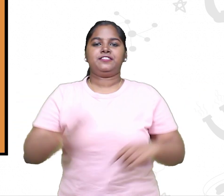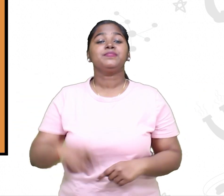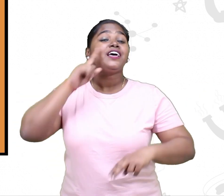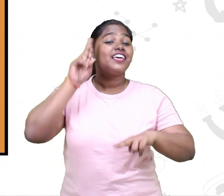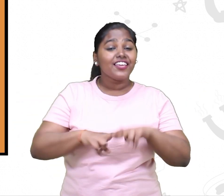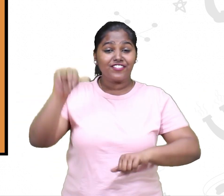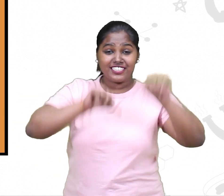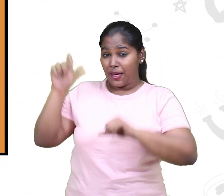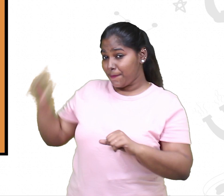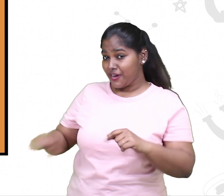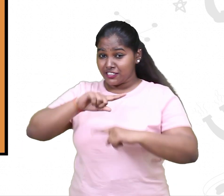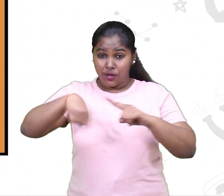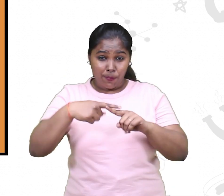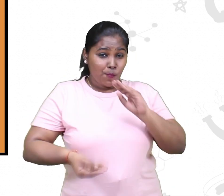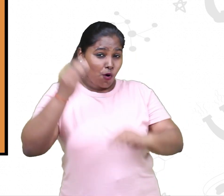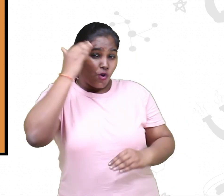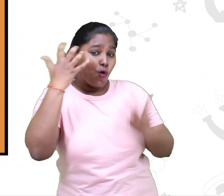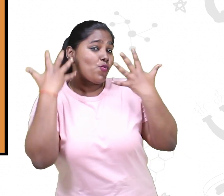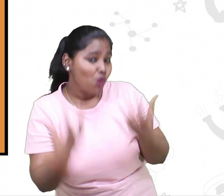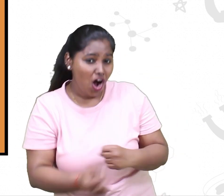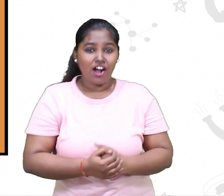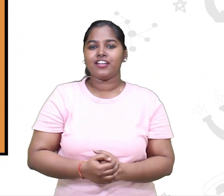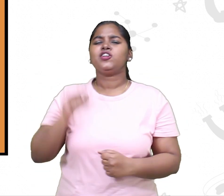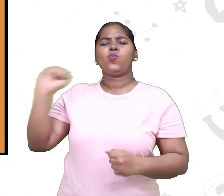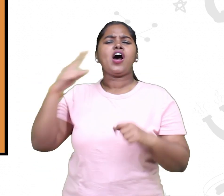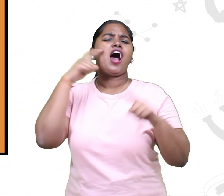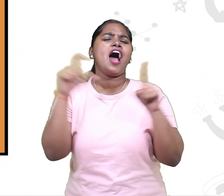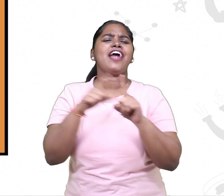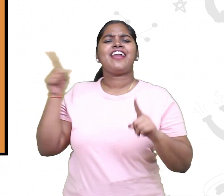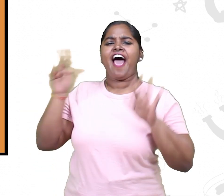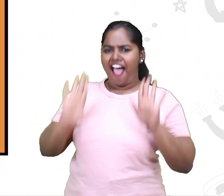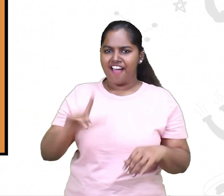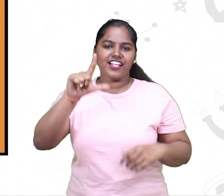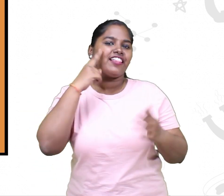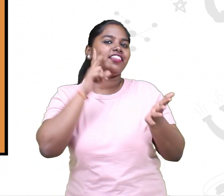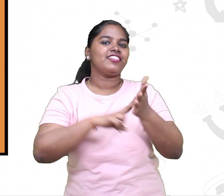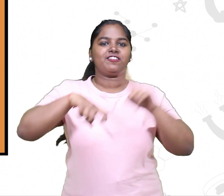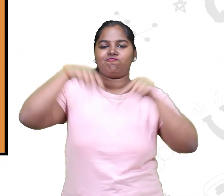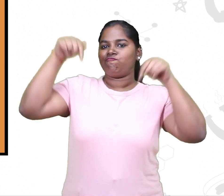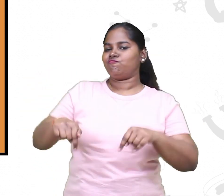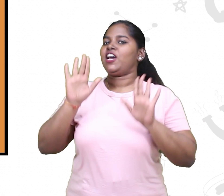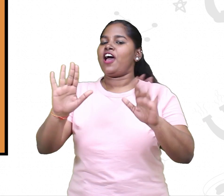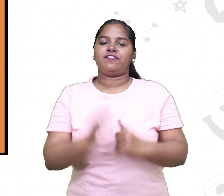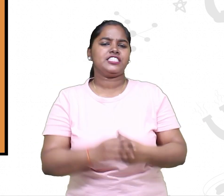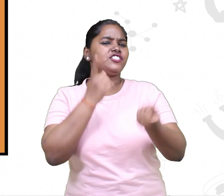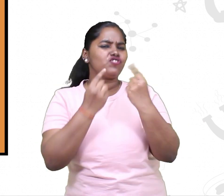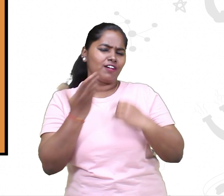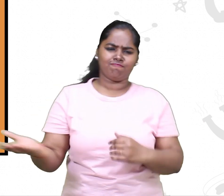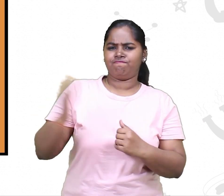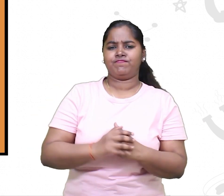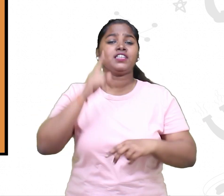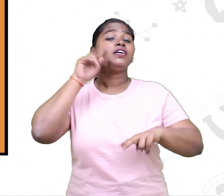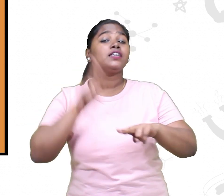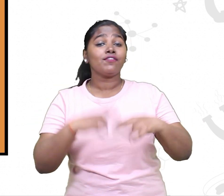So, that's it for today. If you want to know more about today's scientist, check out their profile. The link is in the show notes.